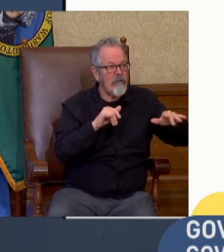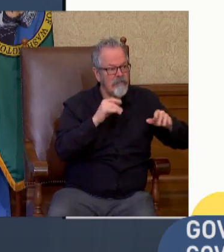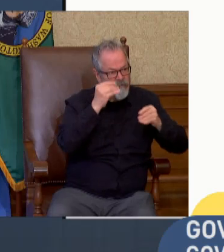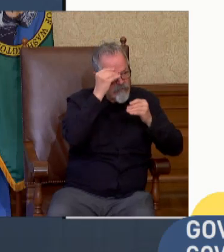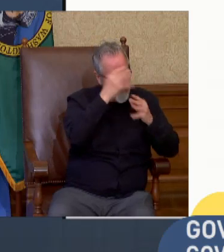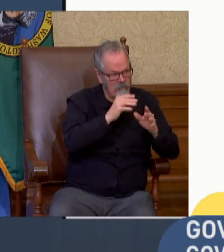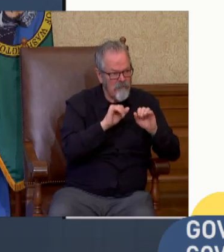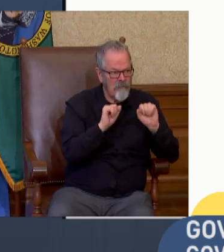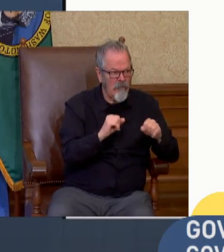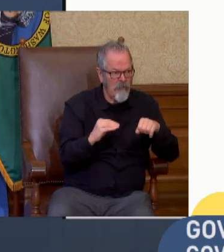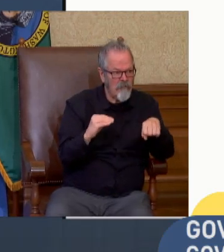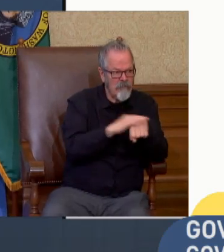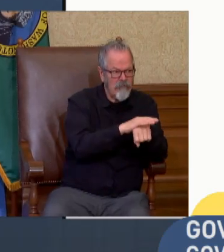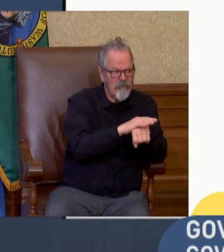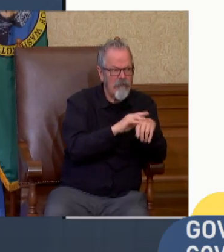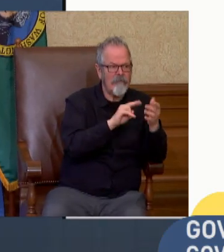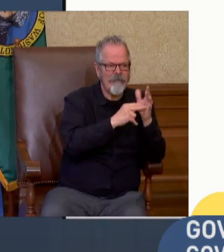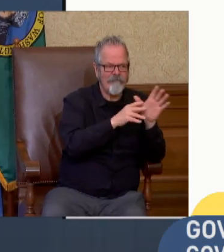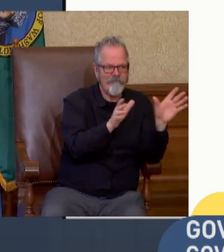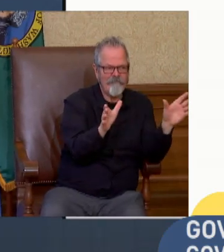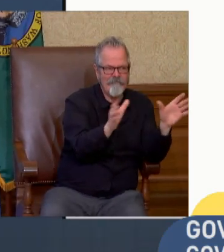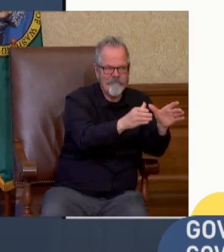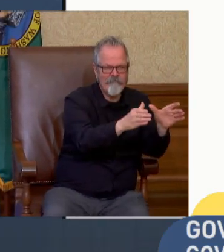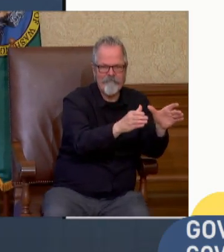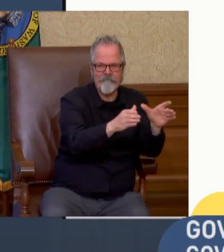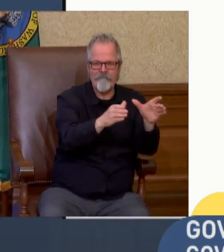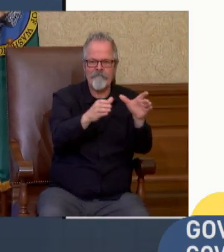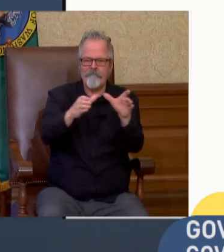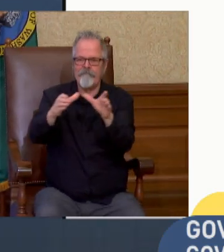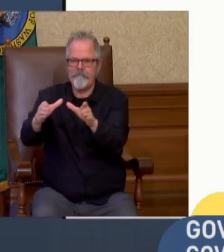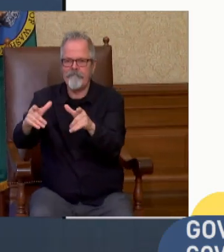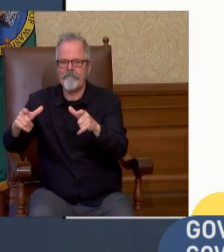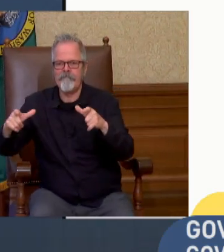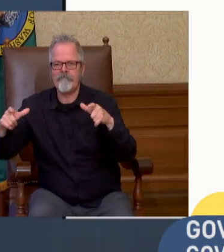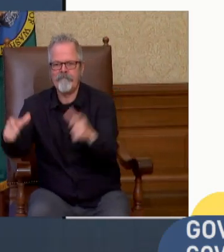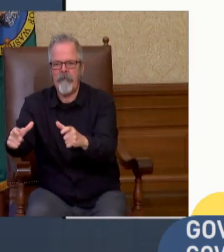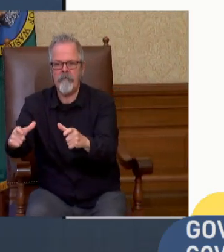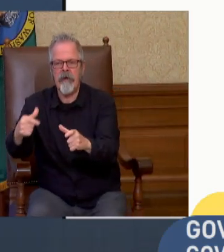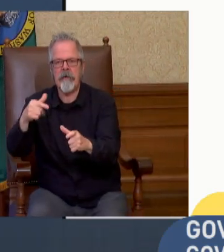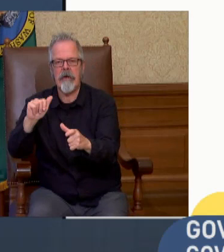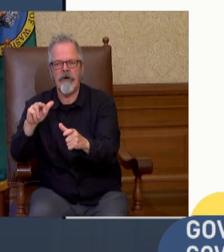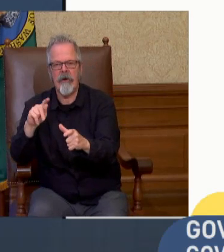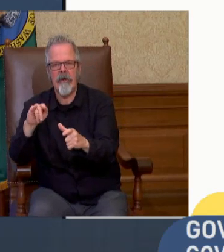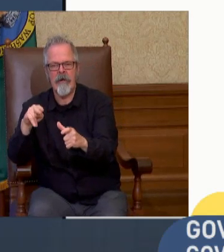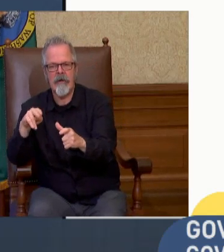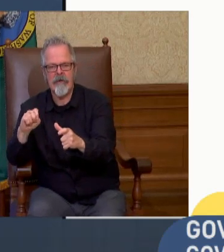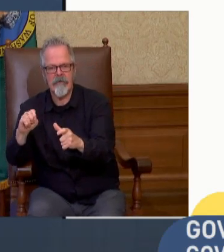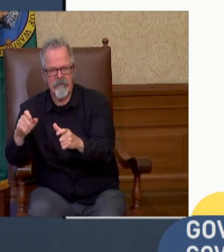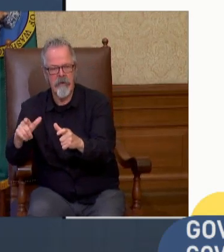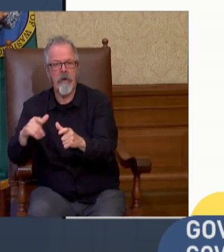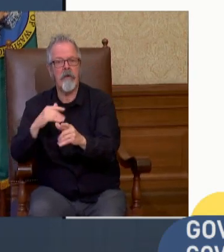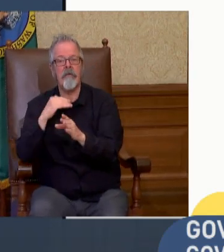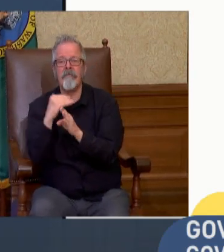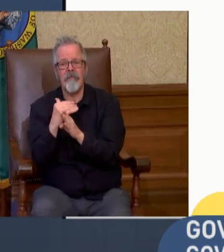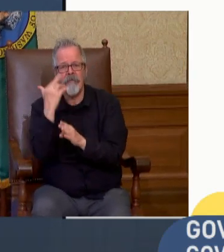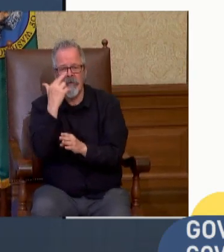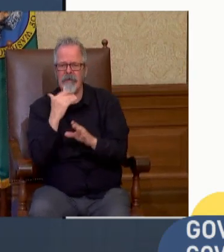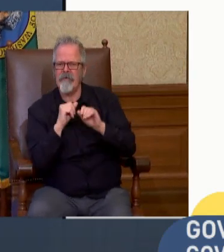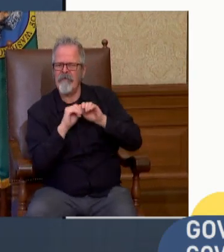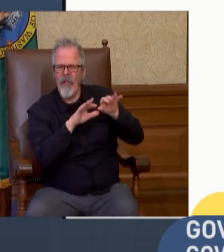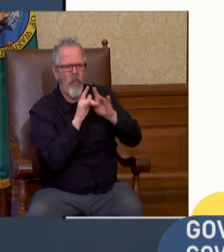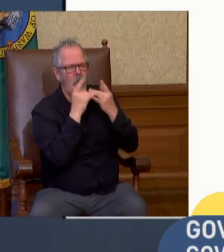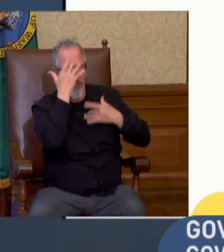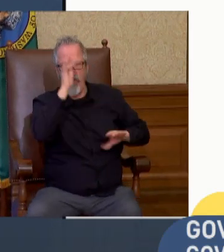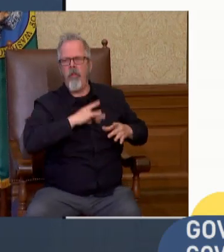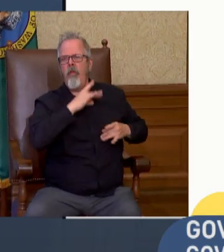spread the pandemic. This is a very labor-intensive process. It involves armies of people being on the